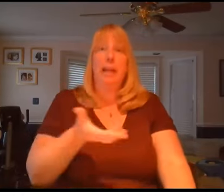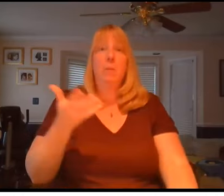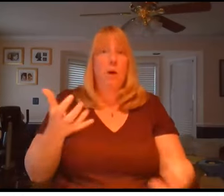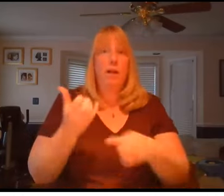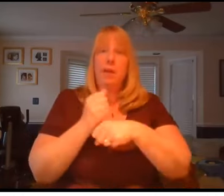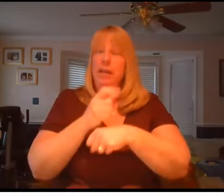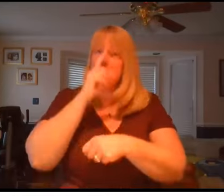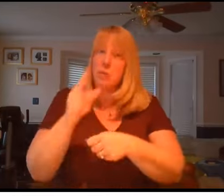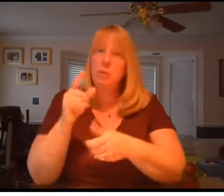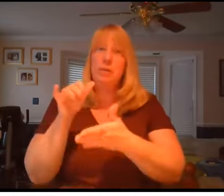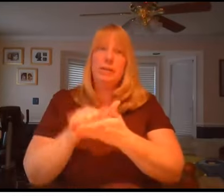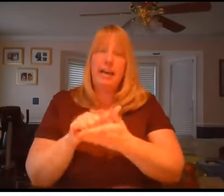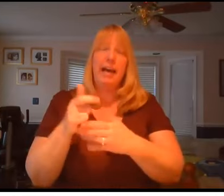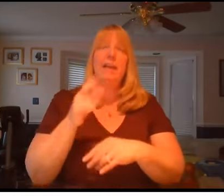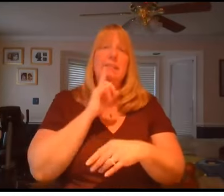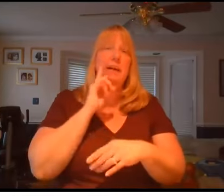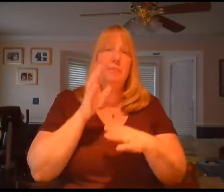to set up that word.